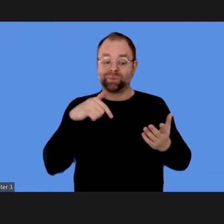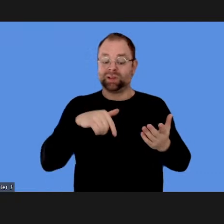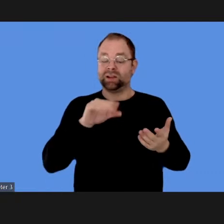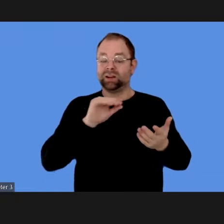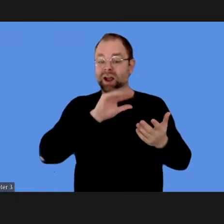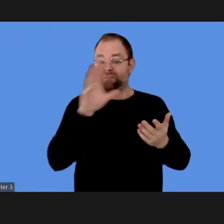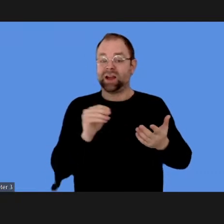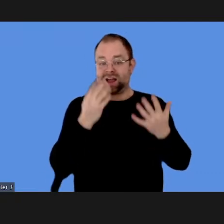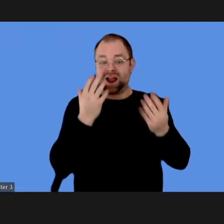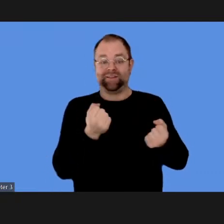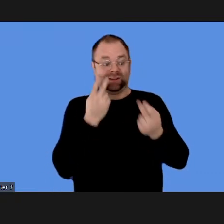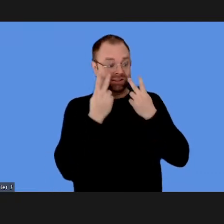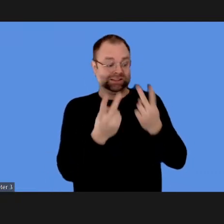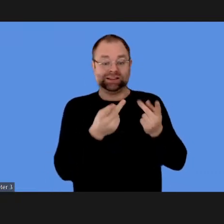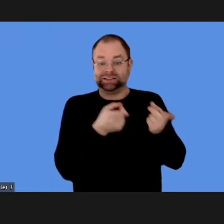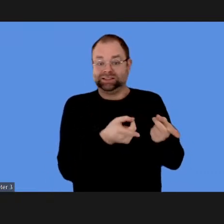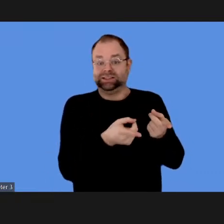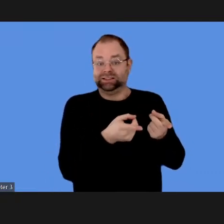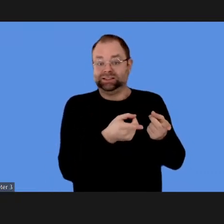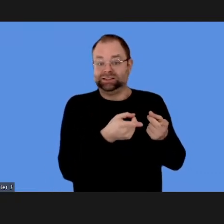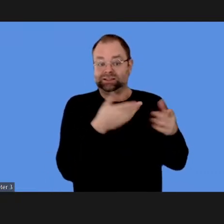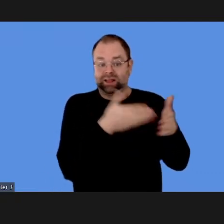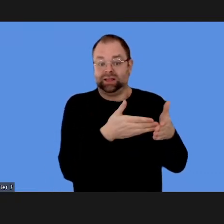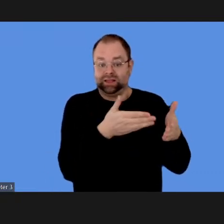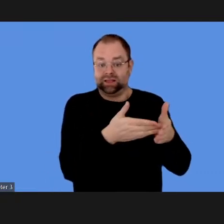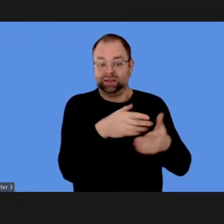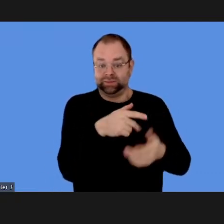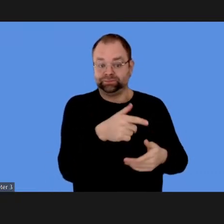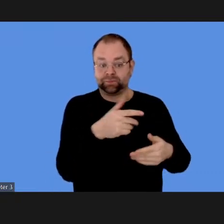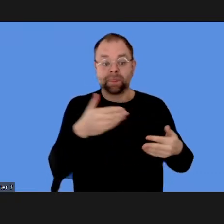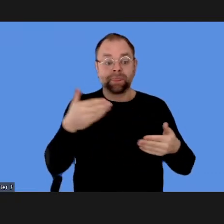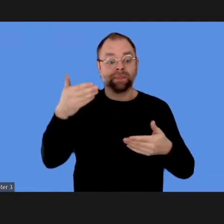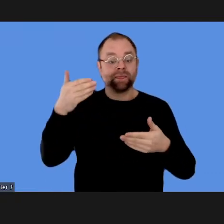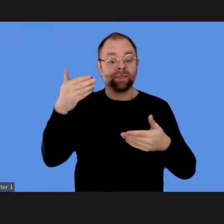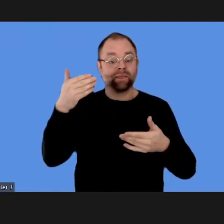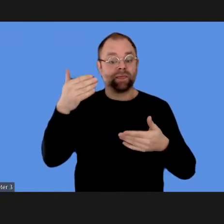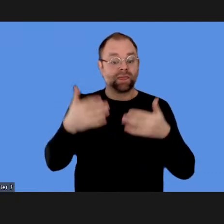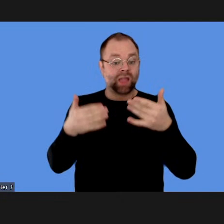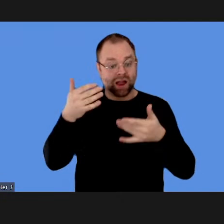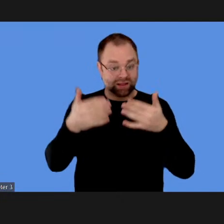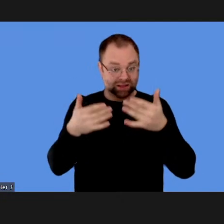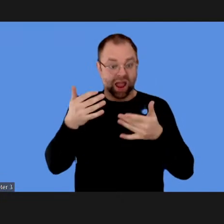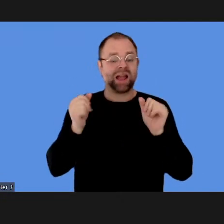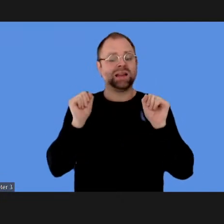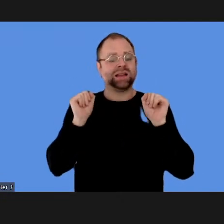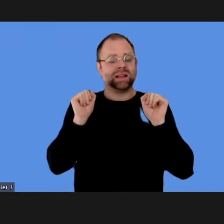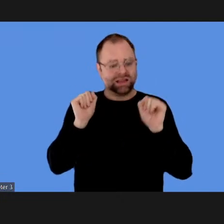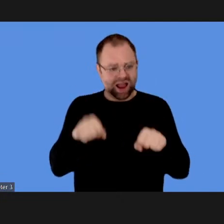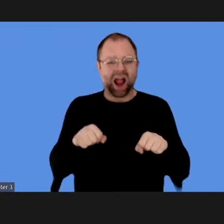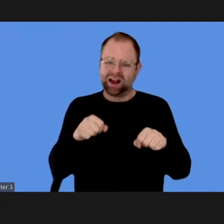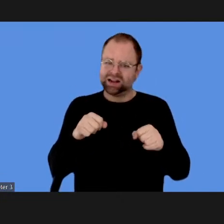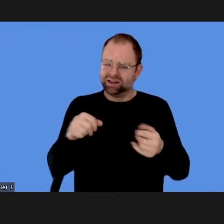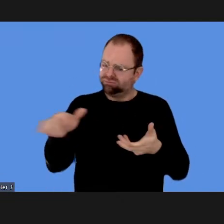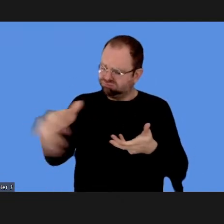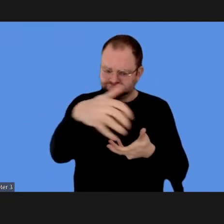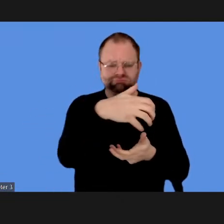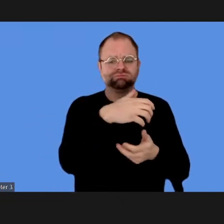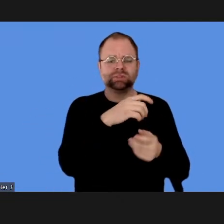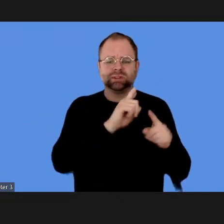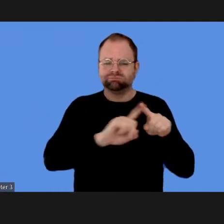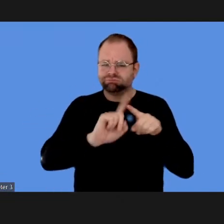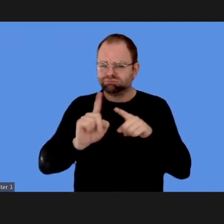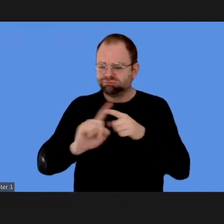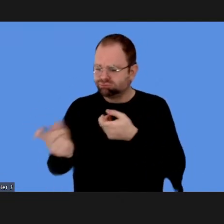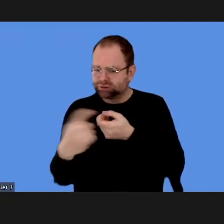national statistics organizations and global partners in that sense. So thinking the way forward, I